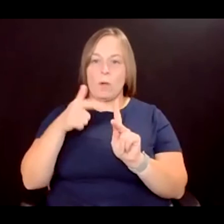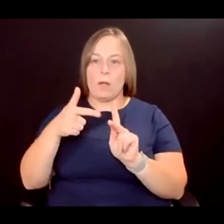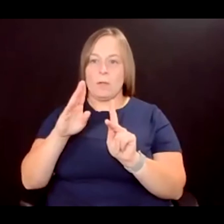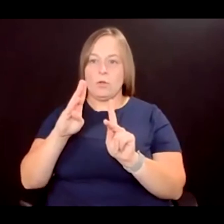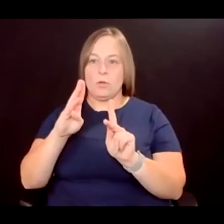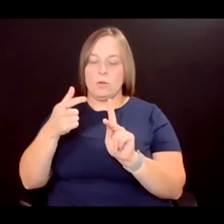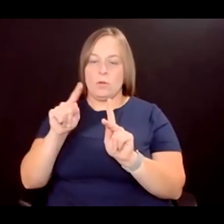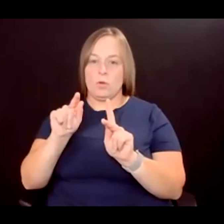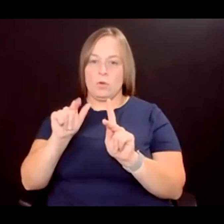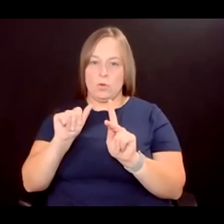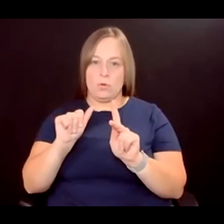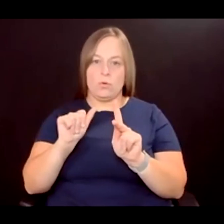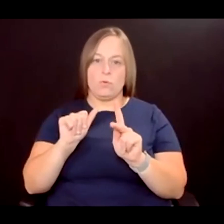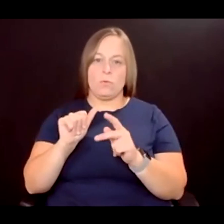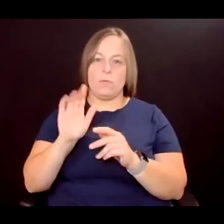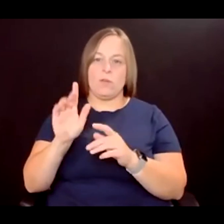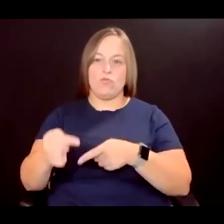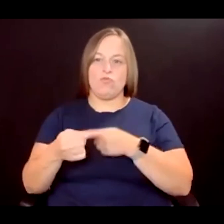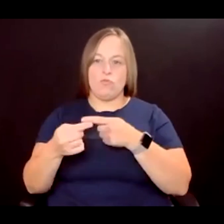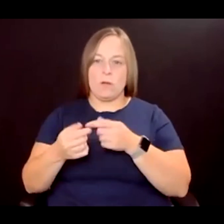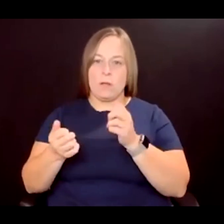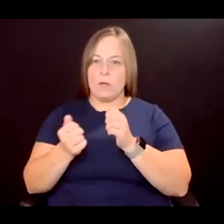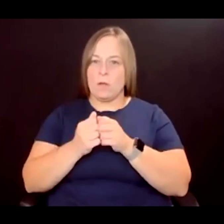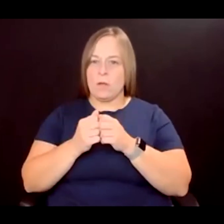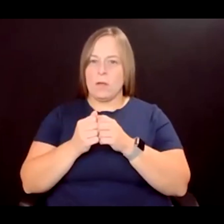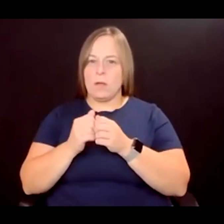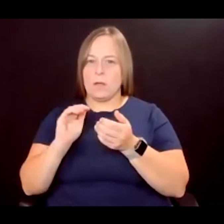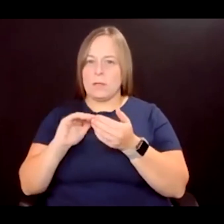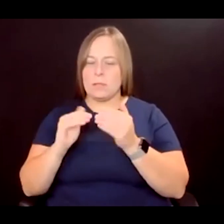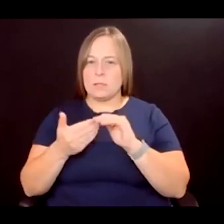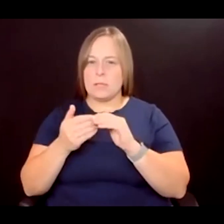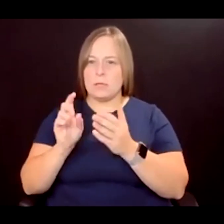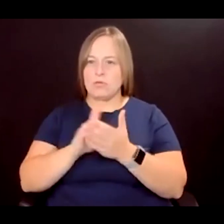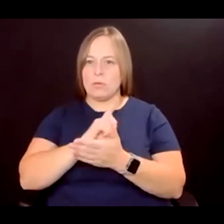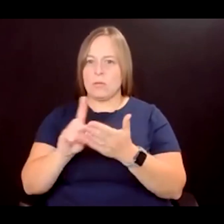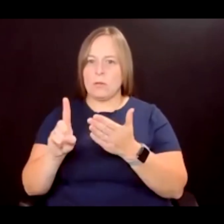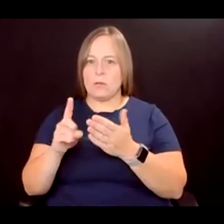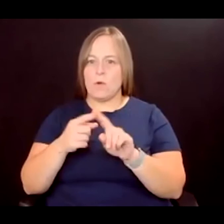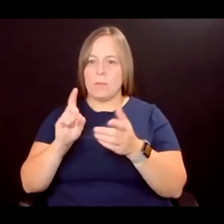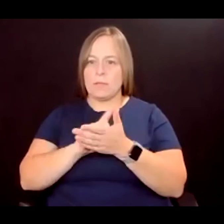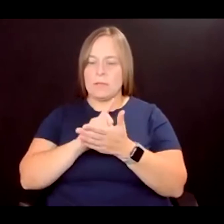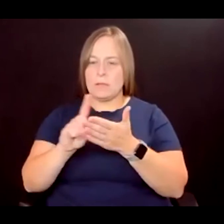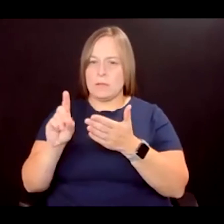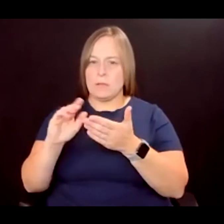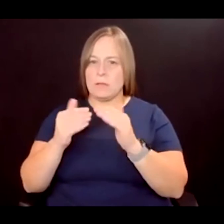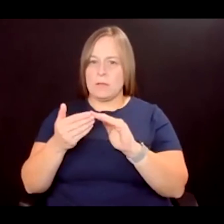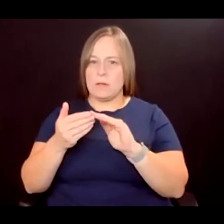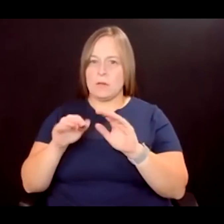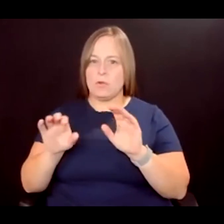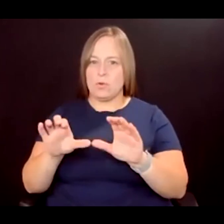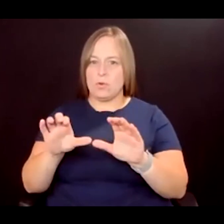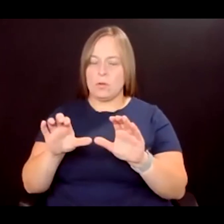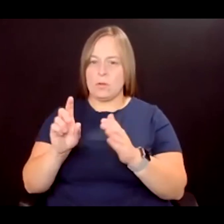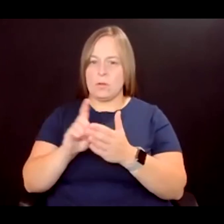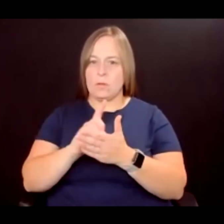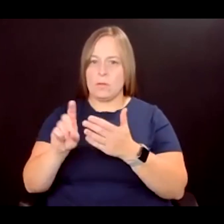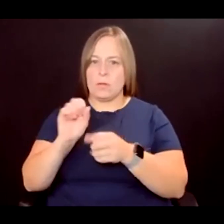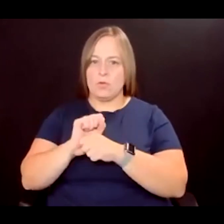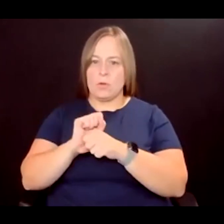of the frequent questions I run across, both, in Albany in general, and